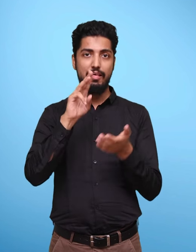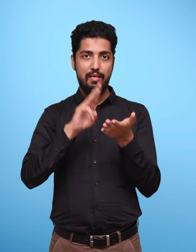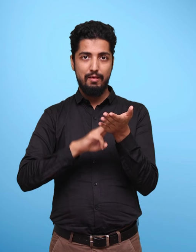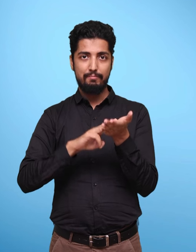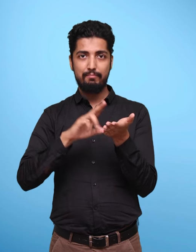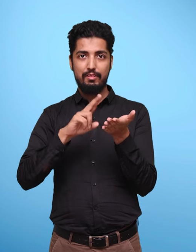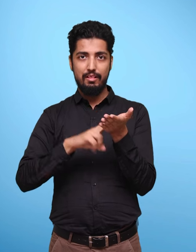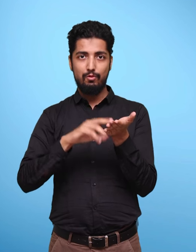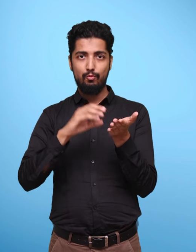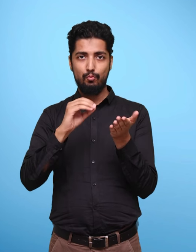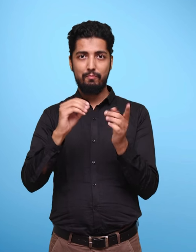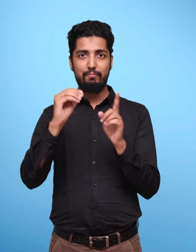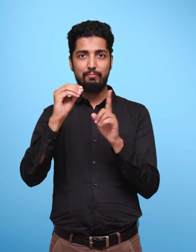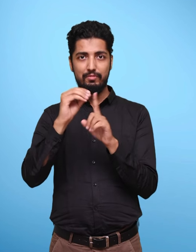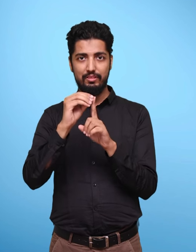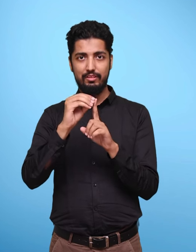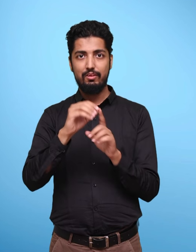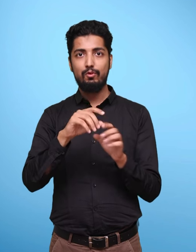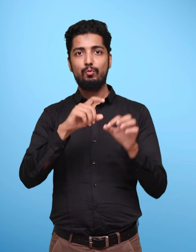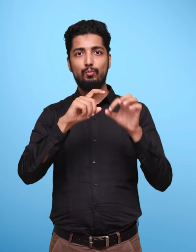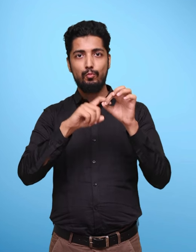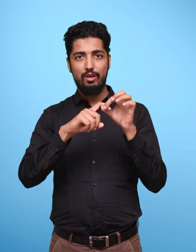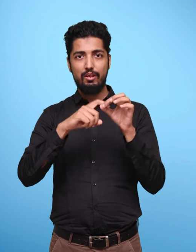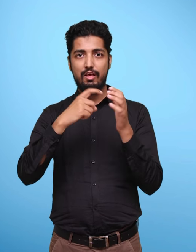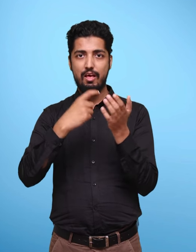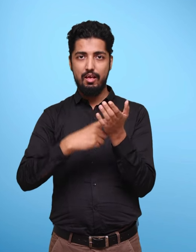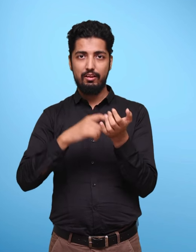L, M, N, O, P, Q, R, S, T.